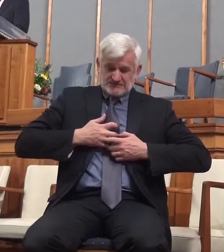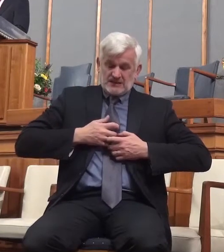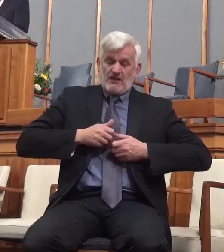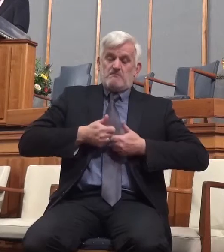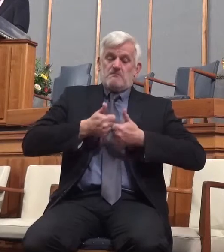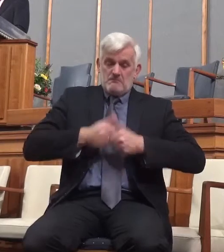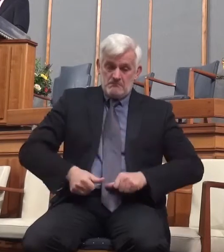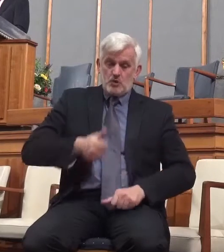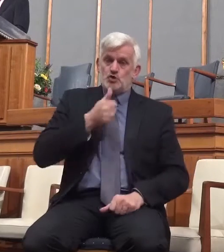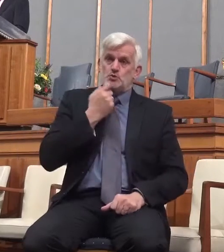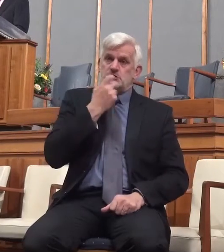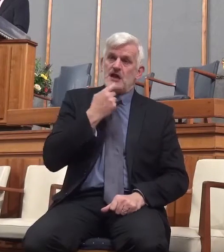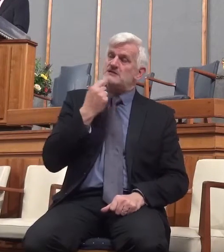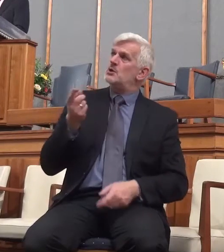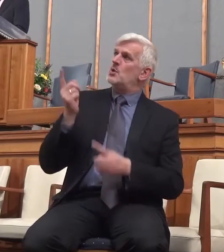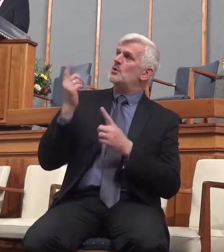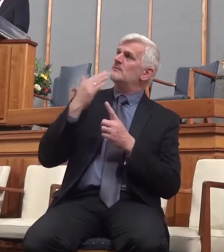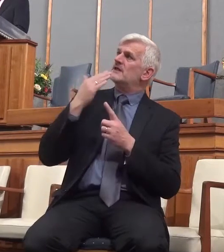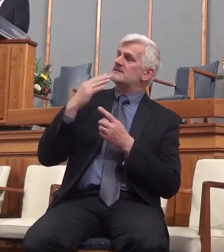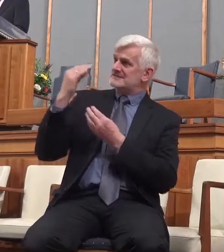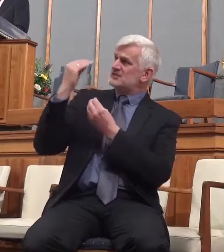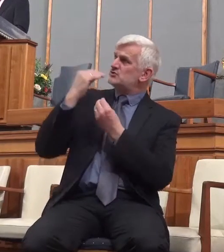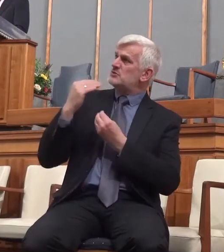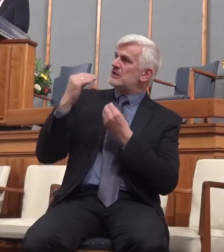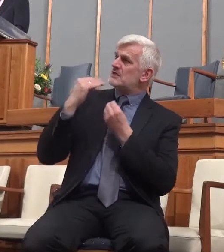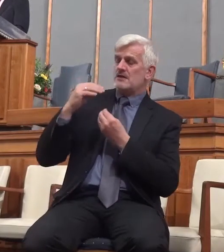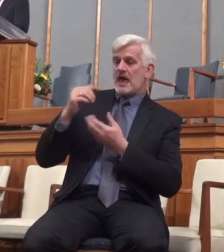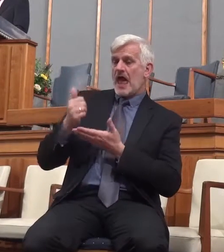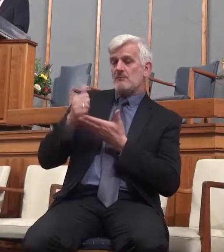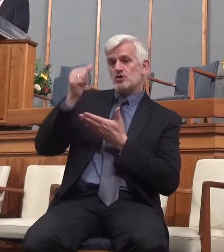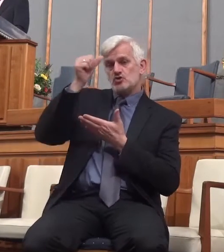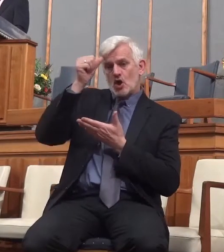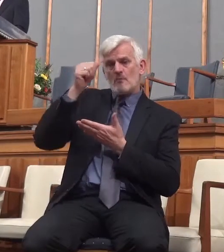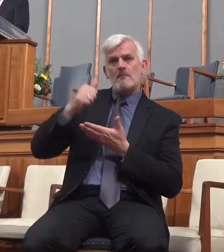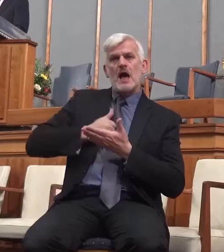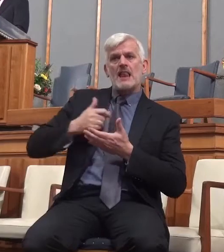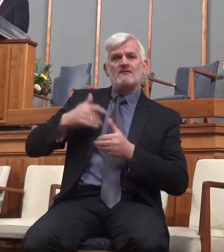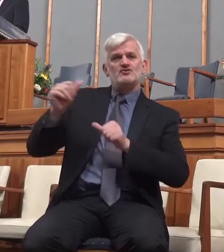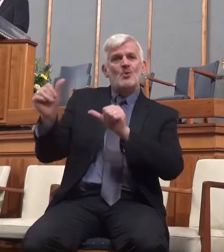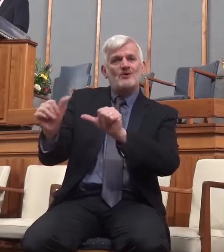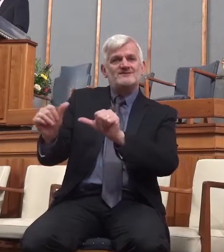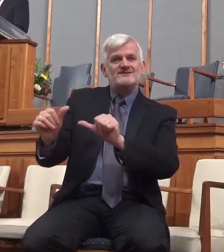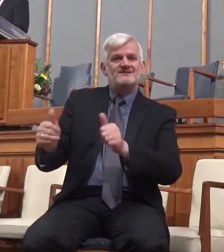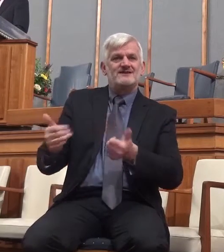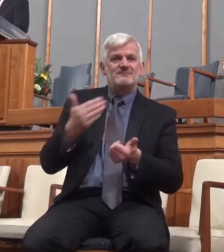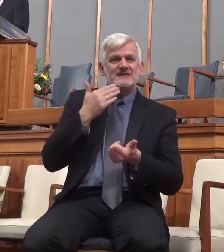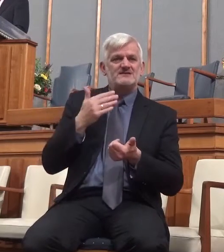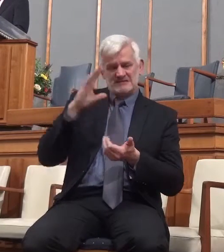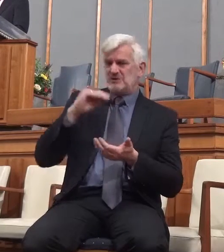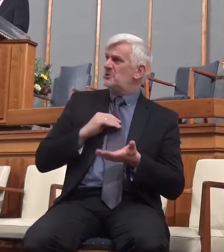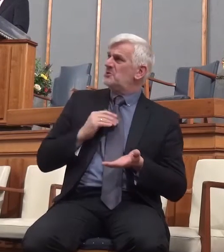tongue, Lord, make me to know mine end, and the measure of my days what it